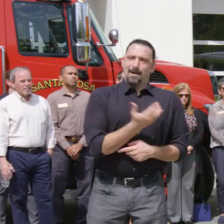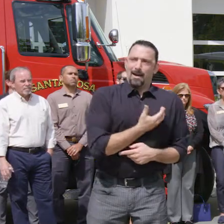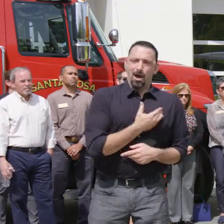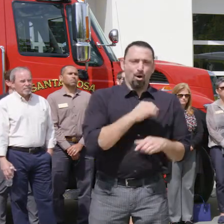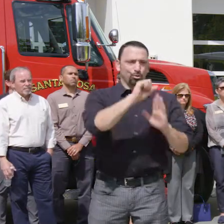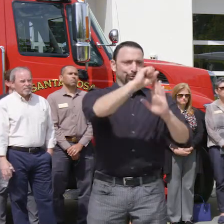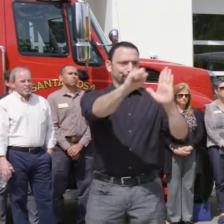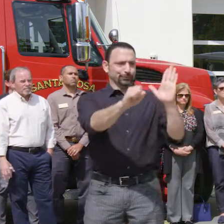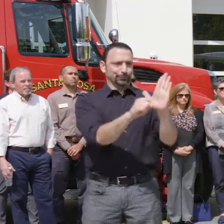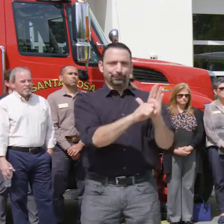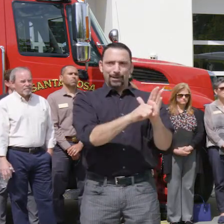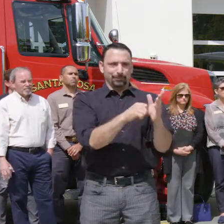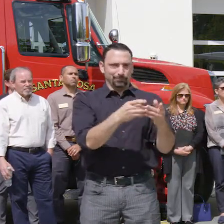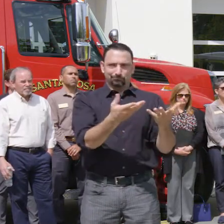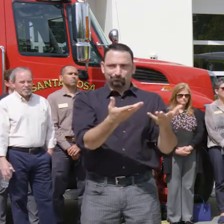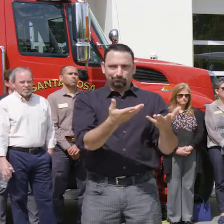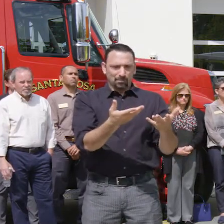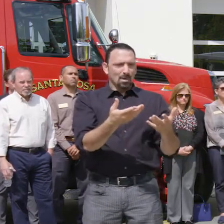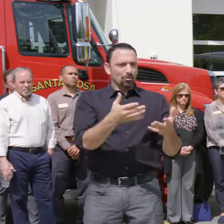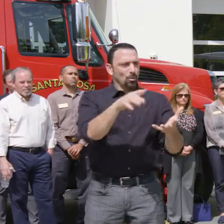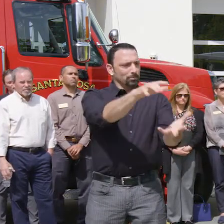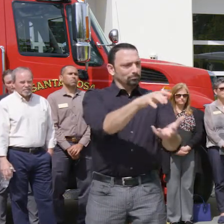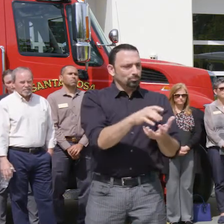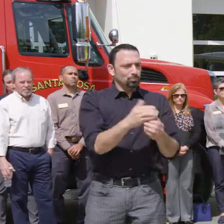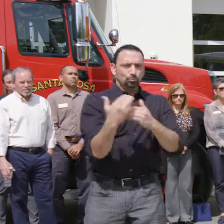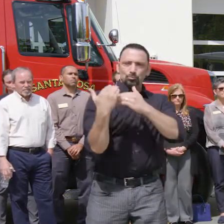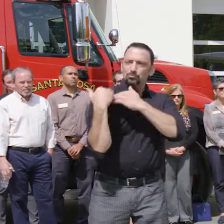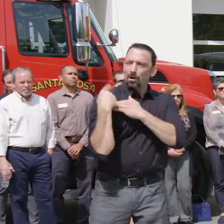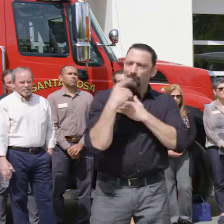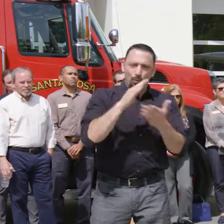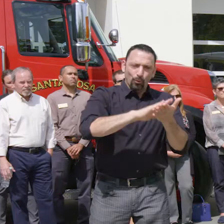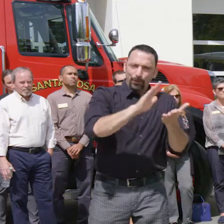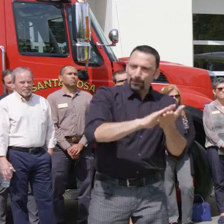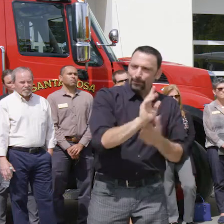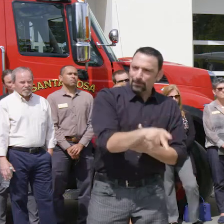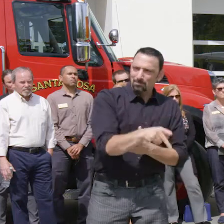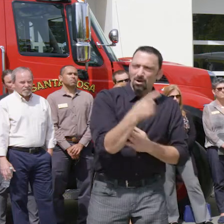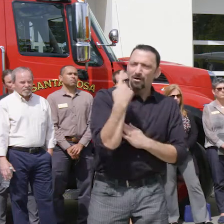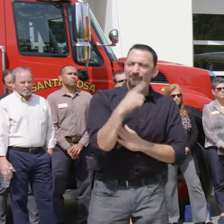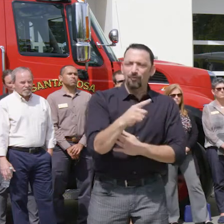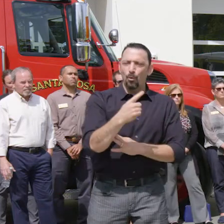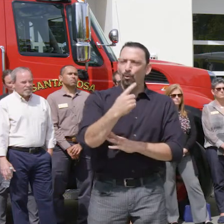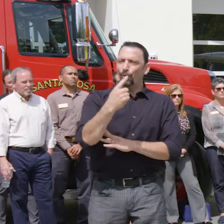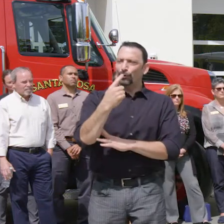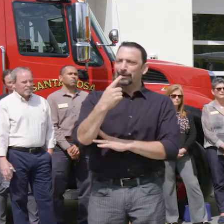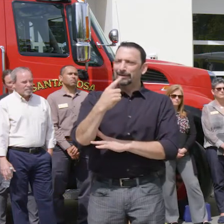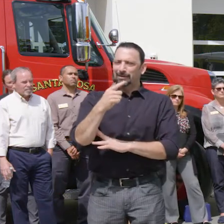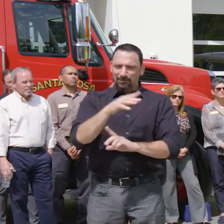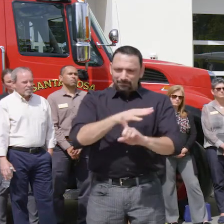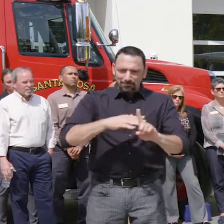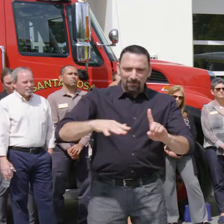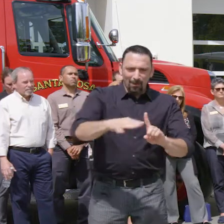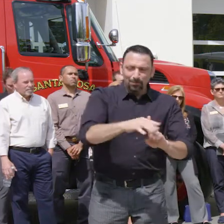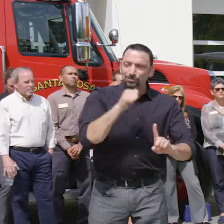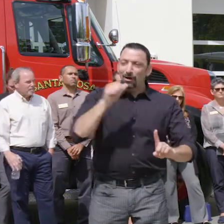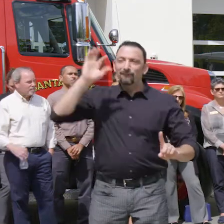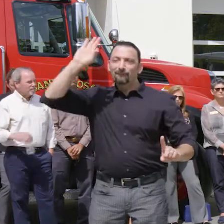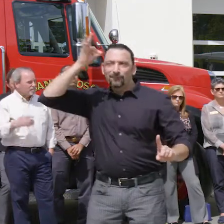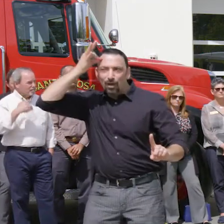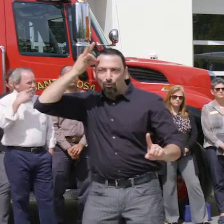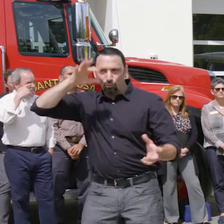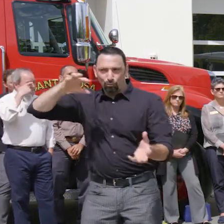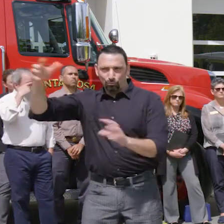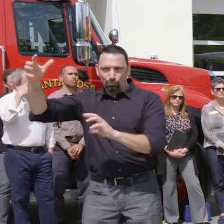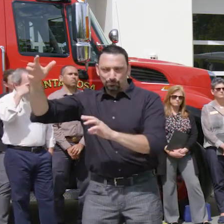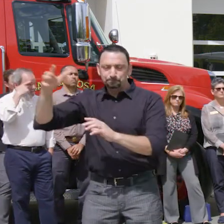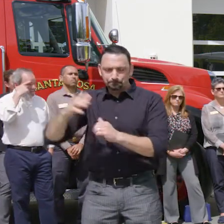debris response and debris cleanup on events that don't typically go to a federal disaster for the most part.